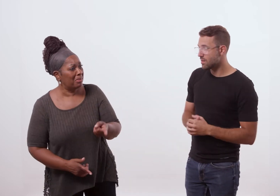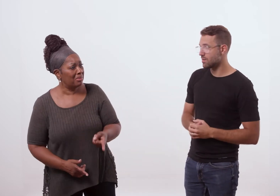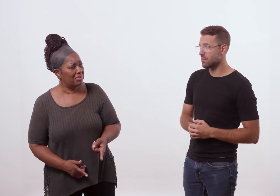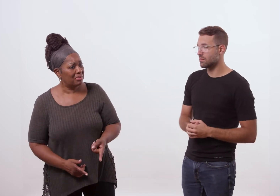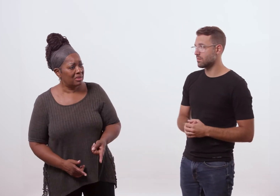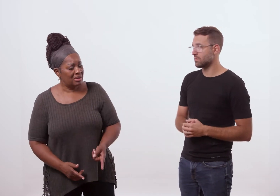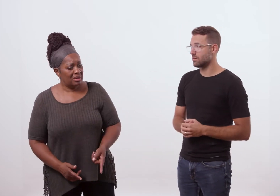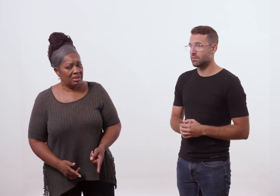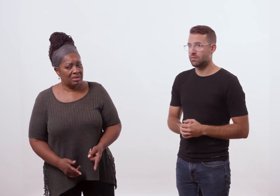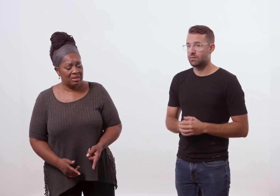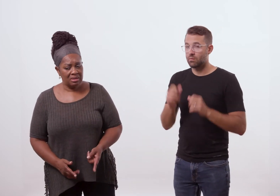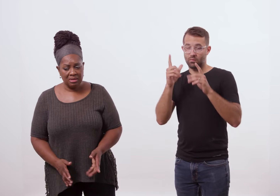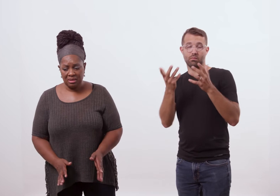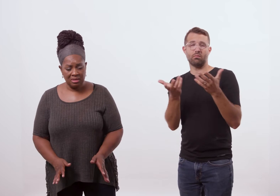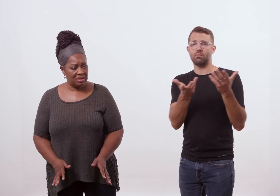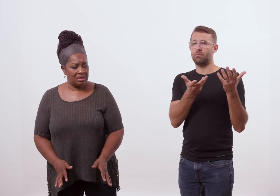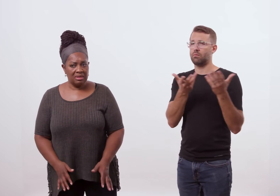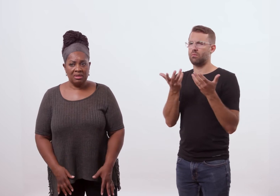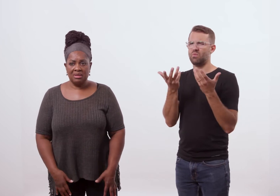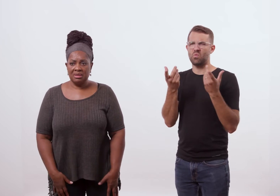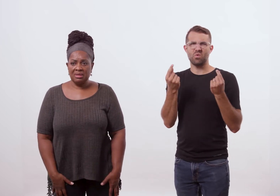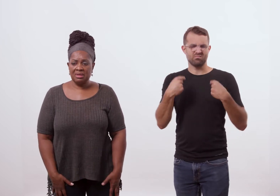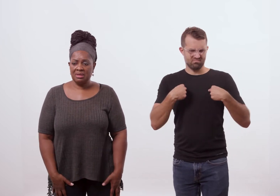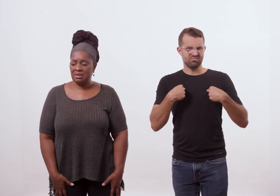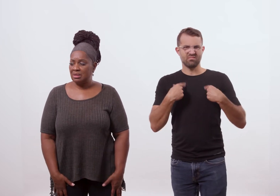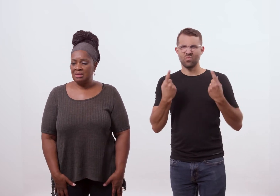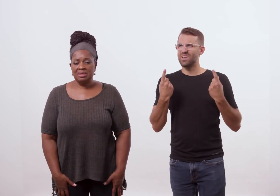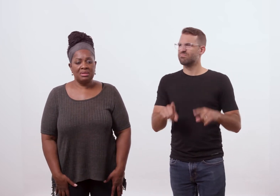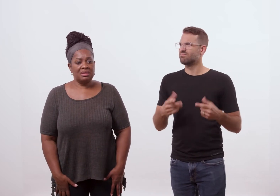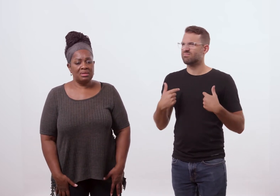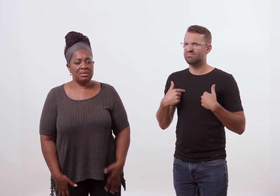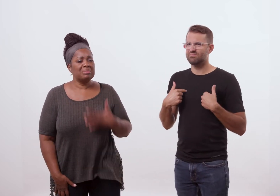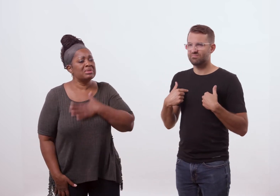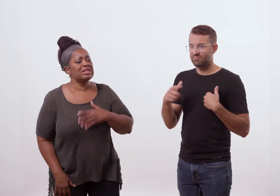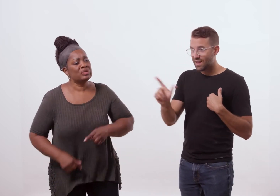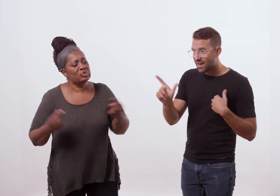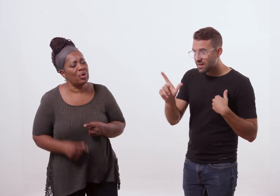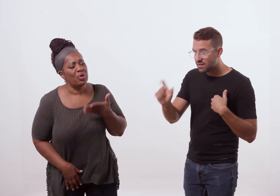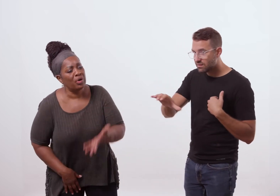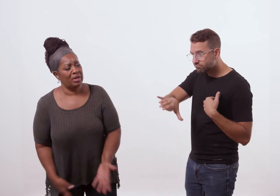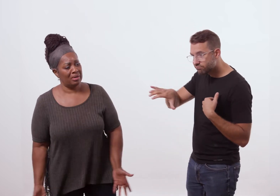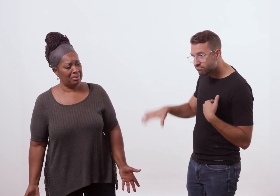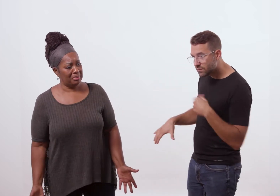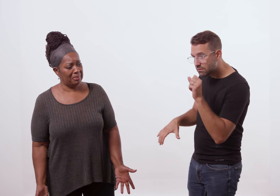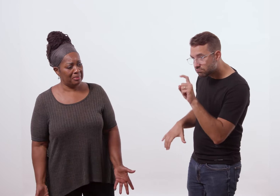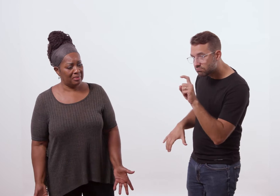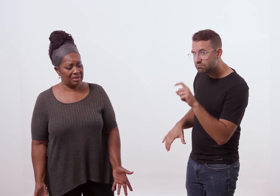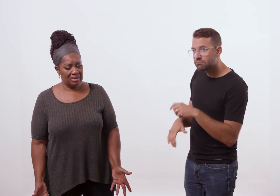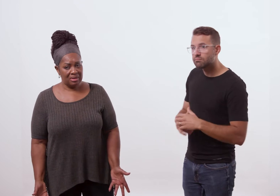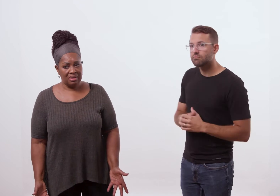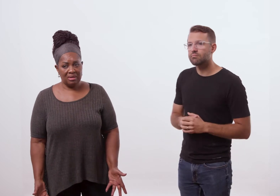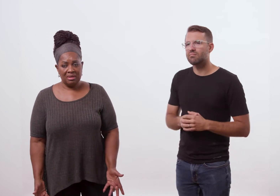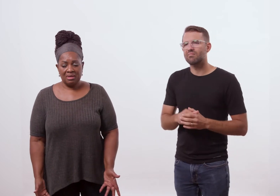What did he do to me? Can I safely set you down now? Please, don't hurt him. Lita, I would never hurt